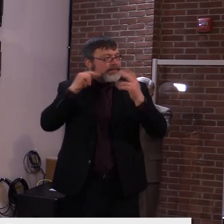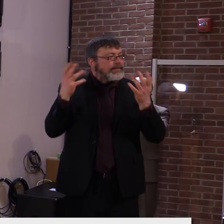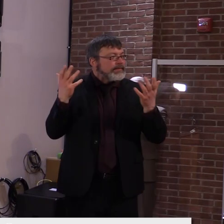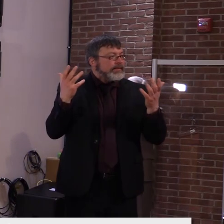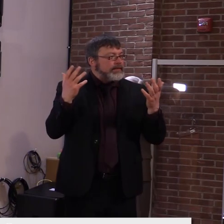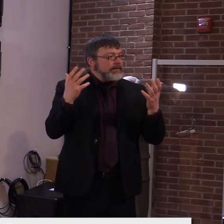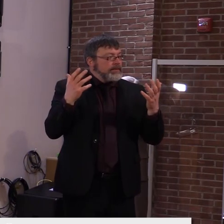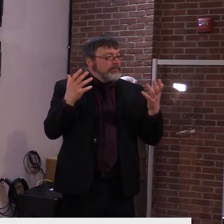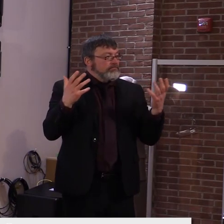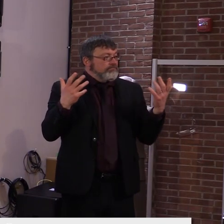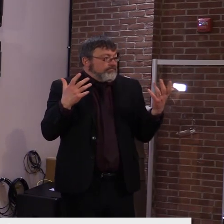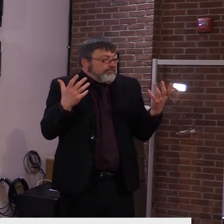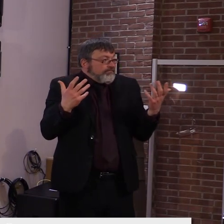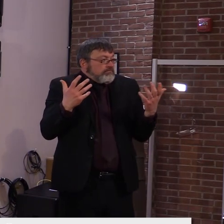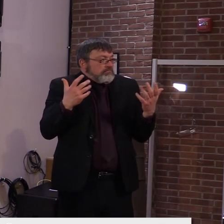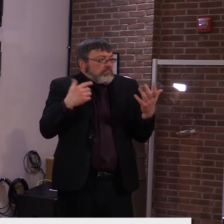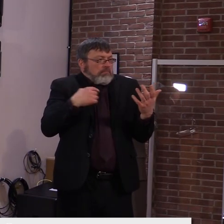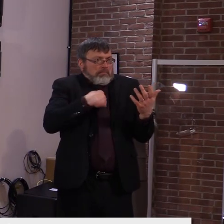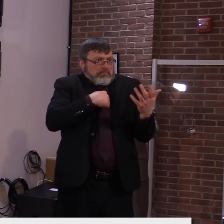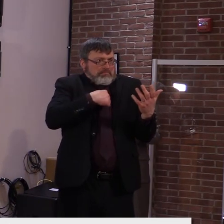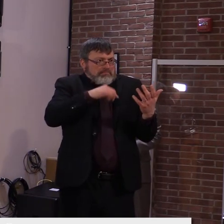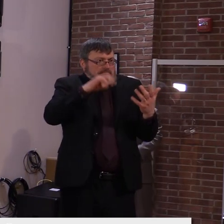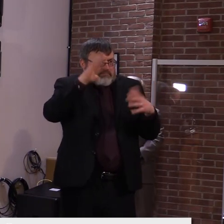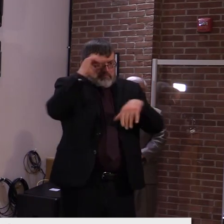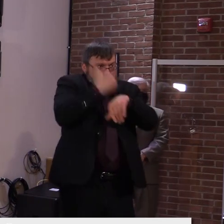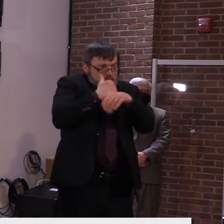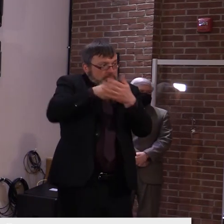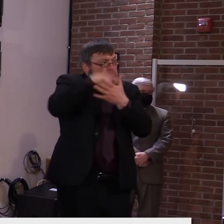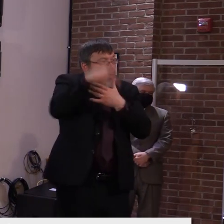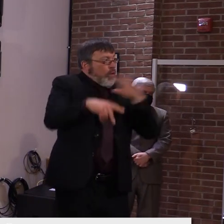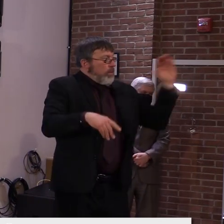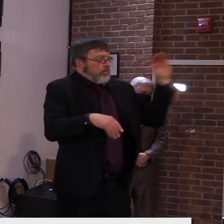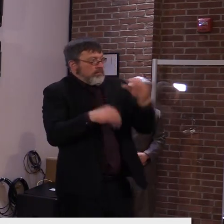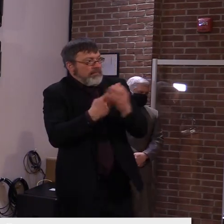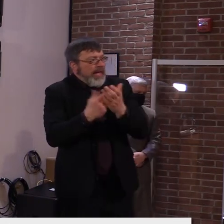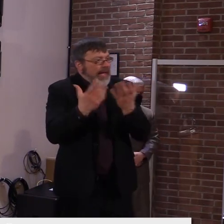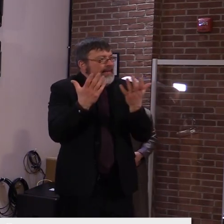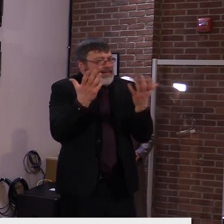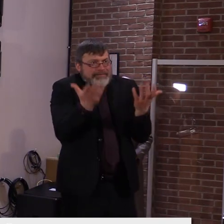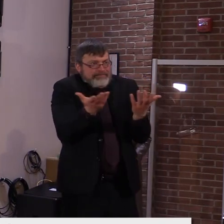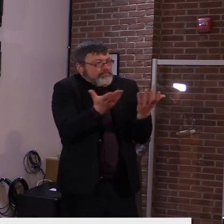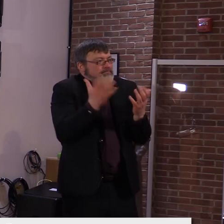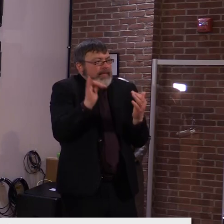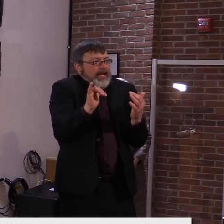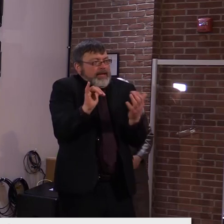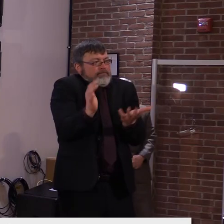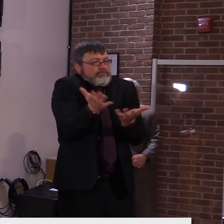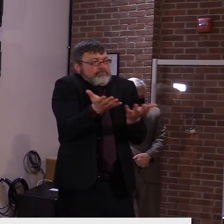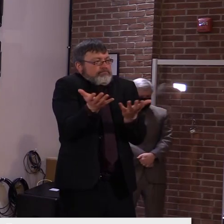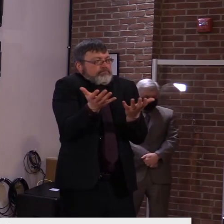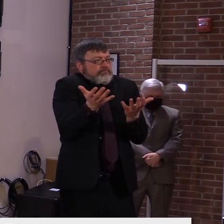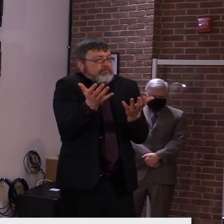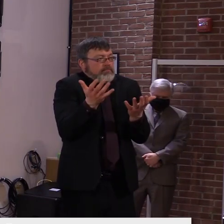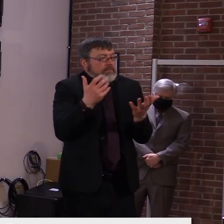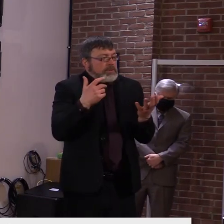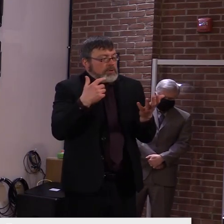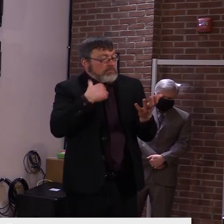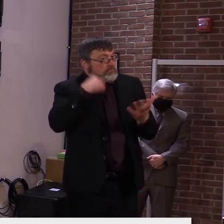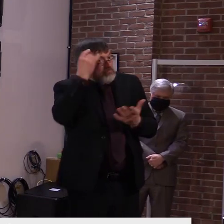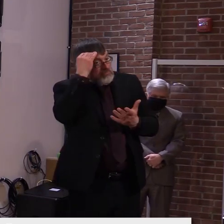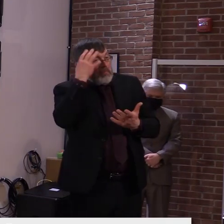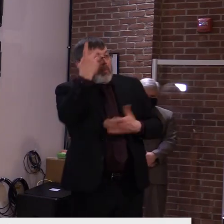into to the state. It should be looked at as one-time investments, whether it's in water or storm or